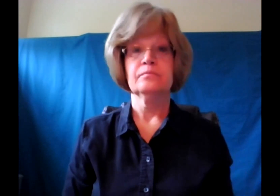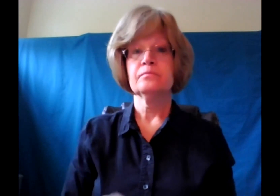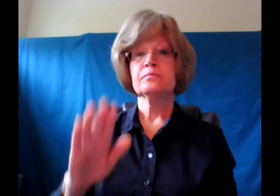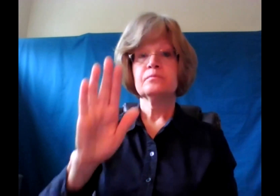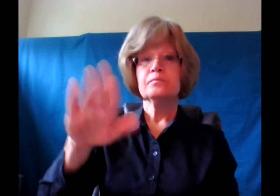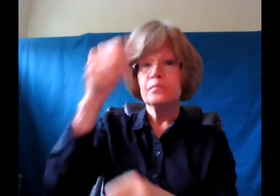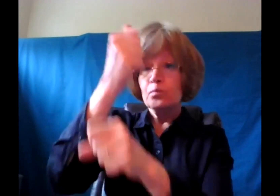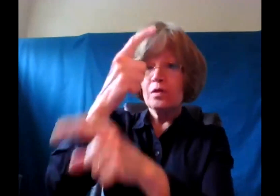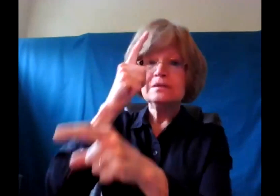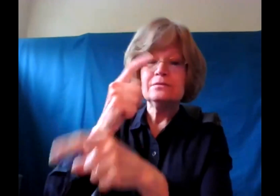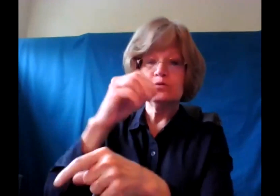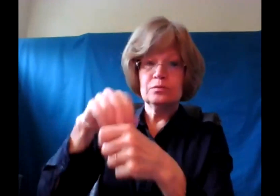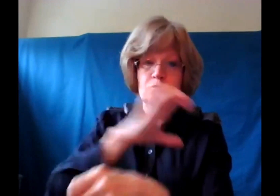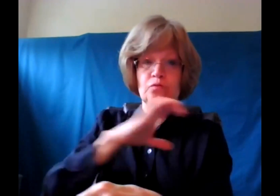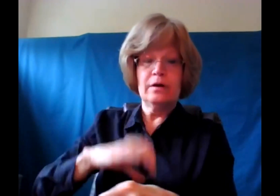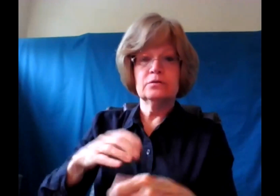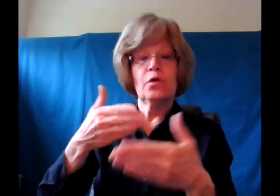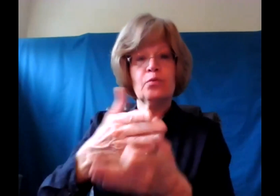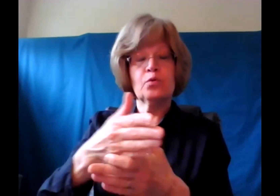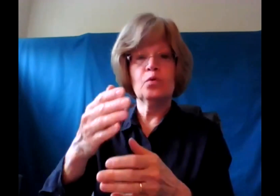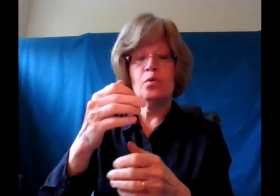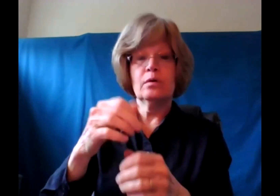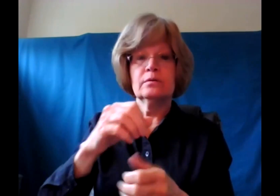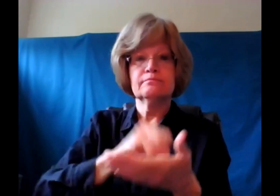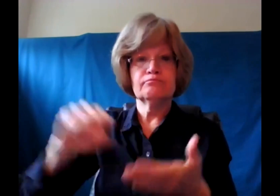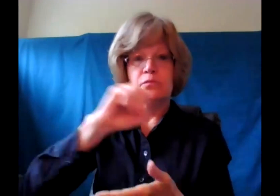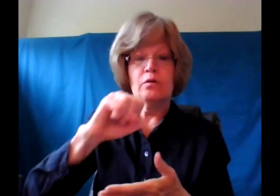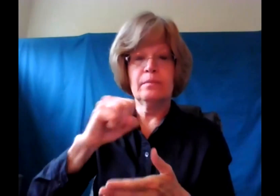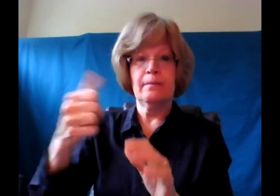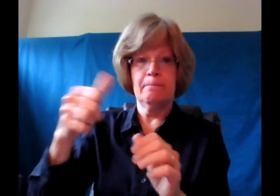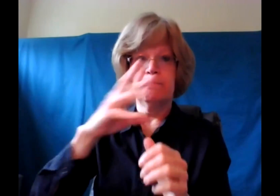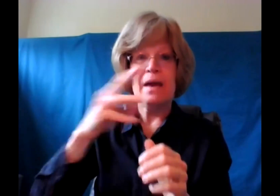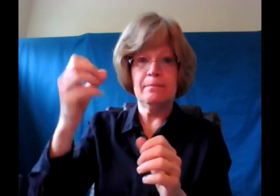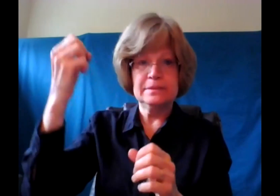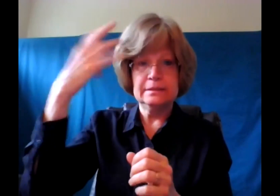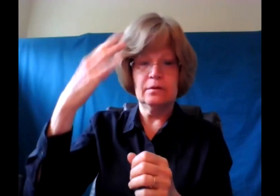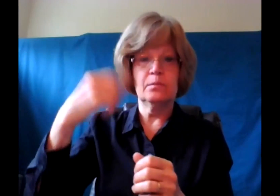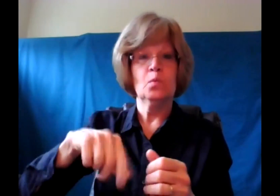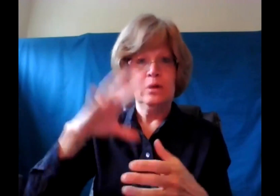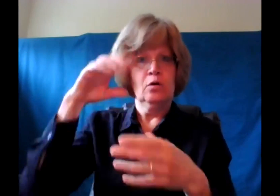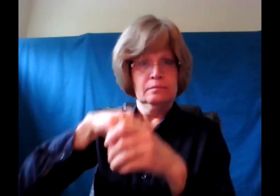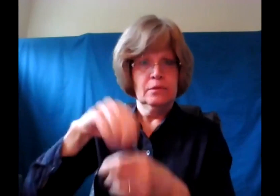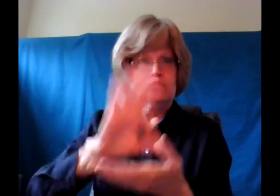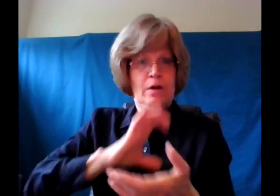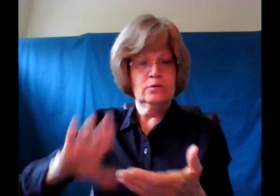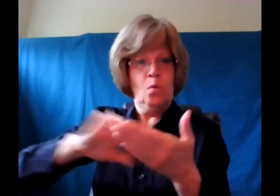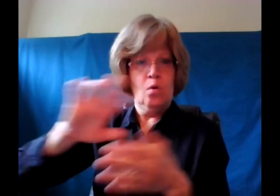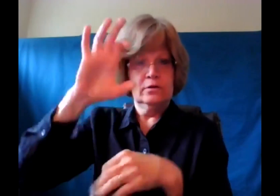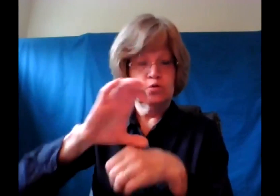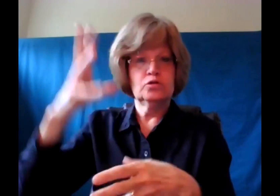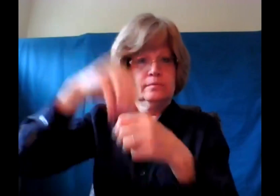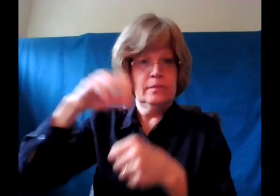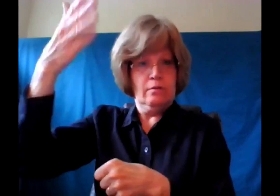Brothers and sisters in Christ, through the sacrament of baptism, we are initiated into Christ's holy church. We are incorporated into God's mighty acts